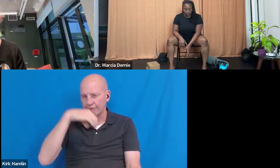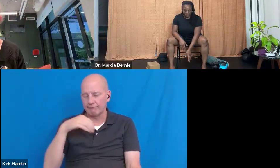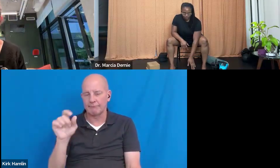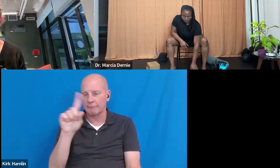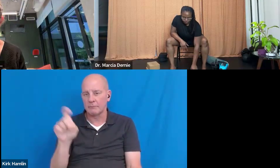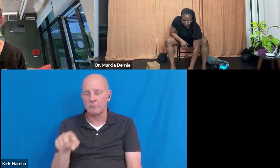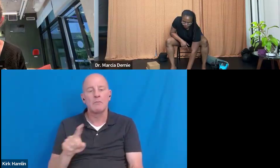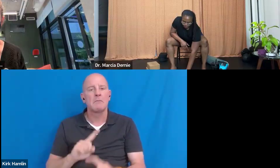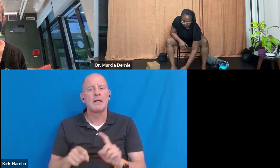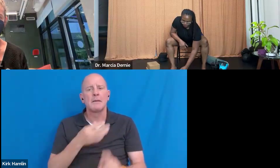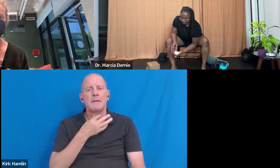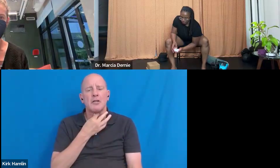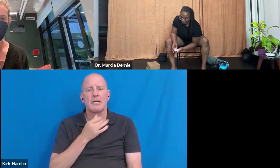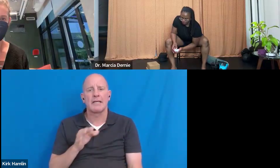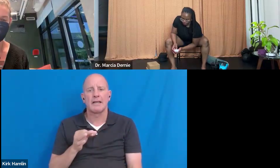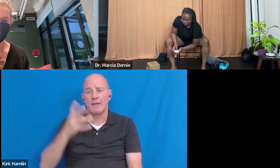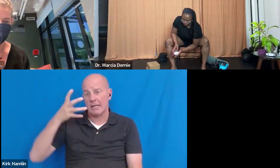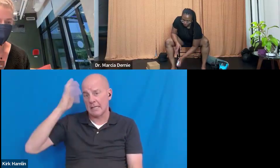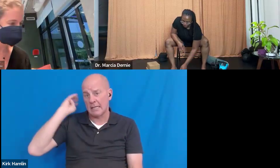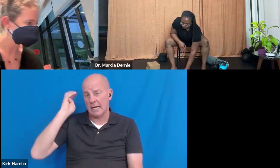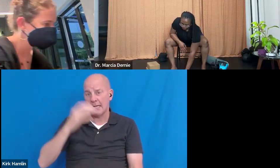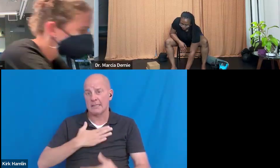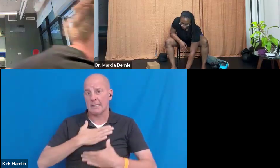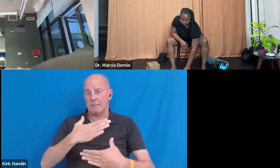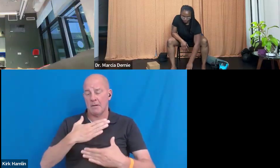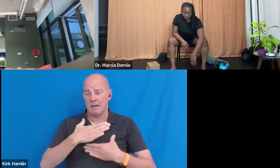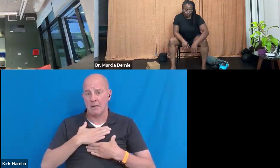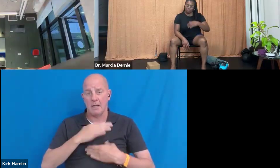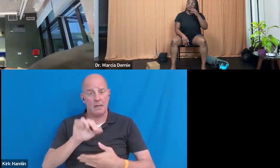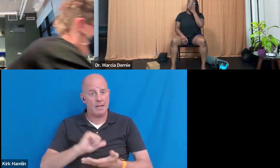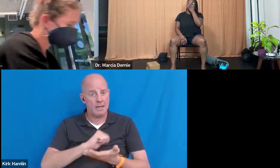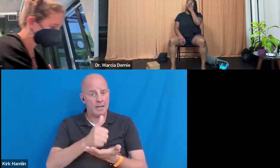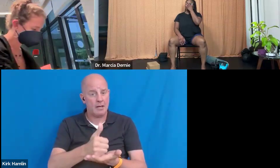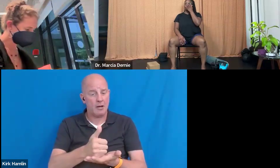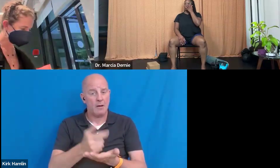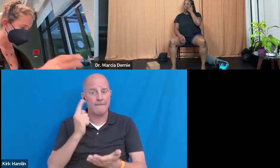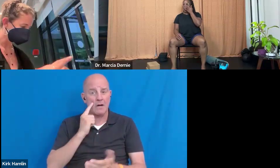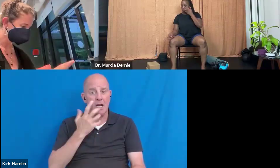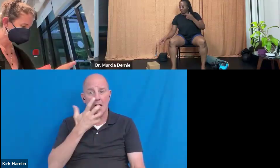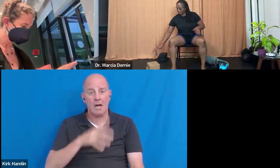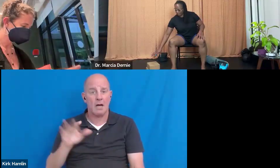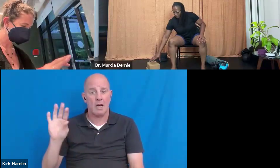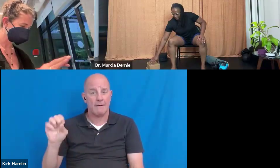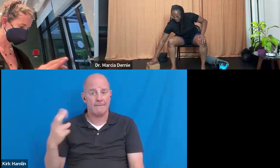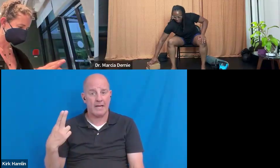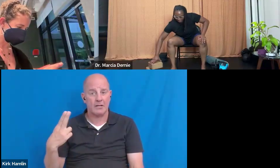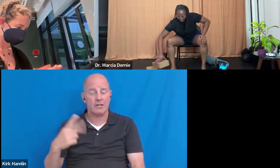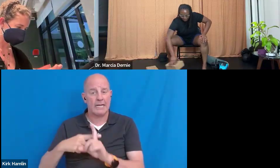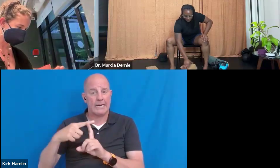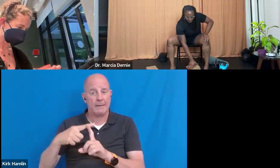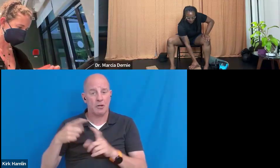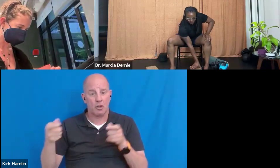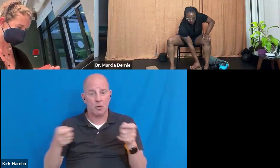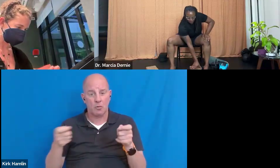if the lion's breath also is helpful for hot flashes and temperature